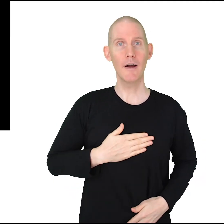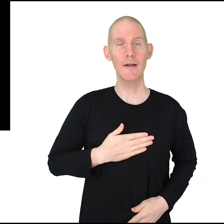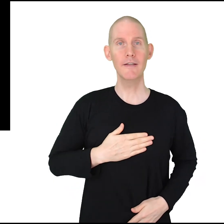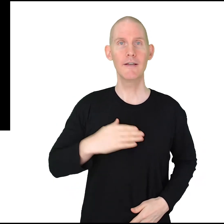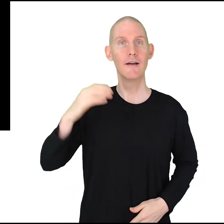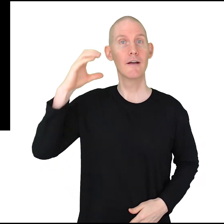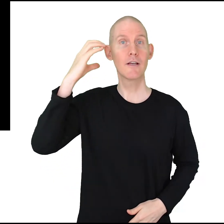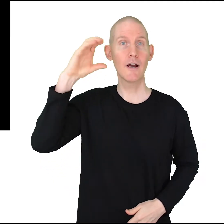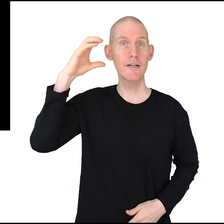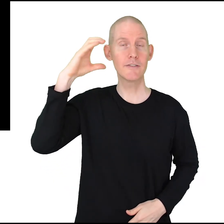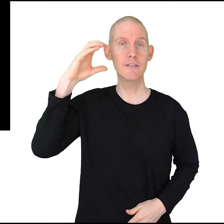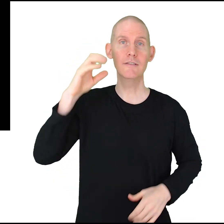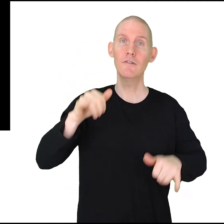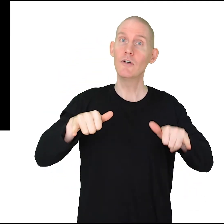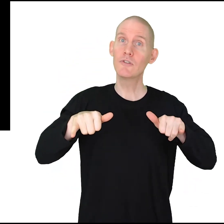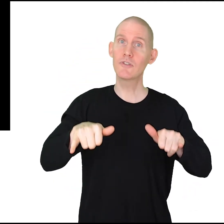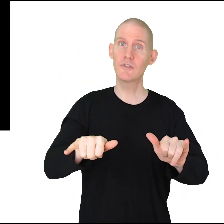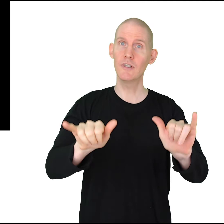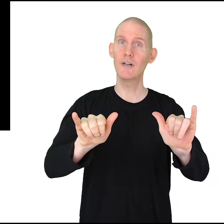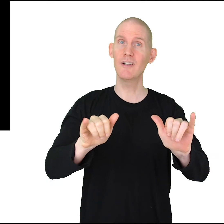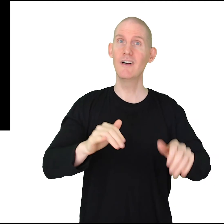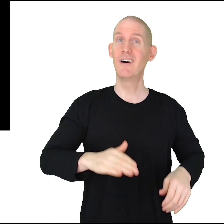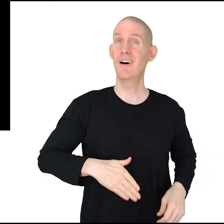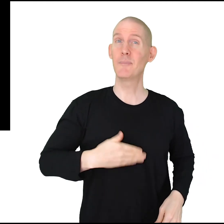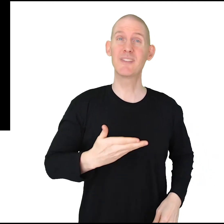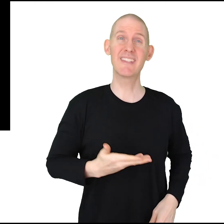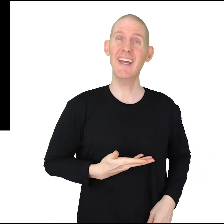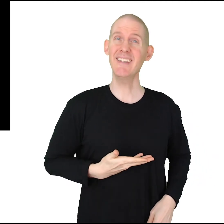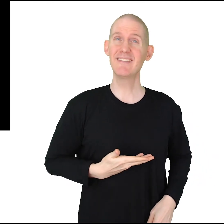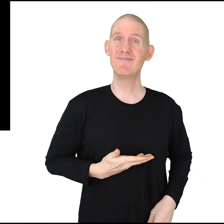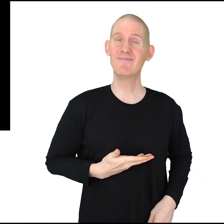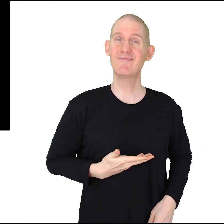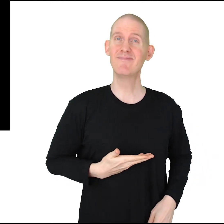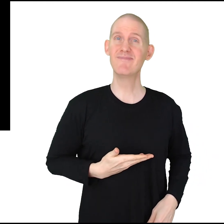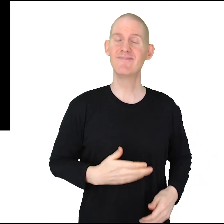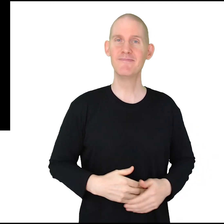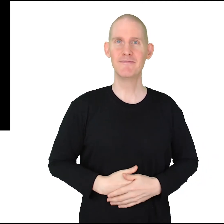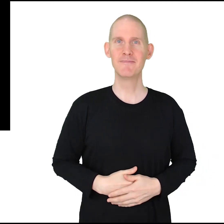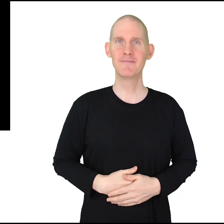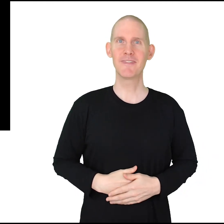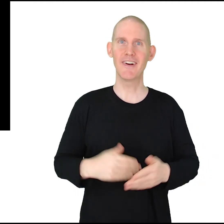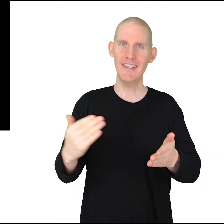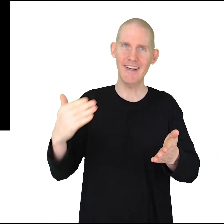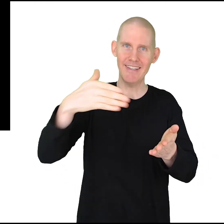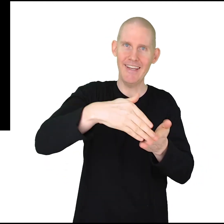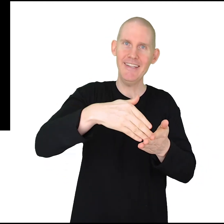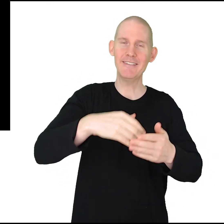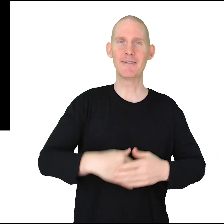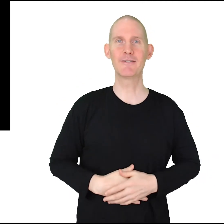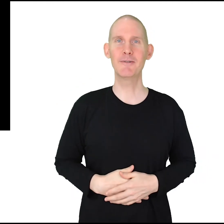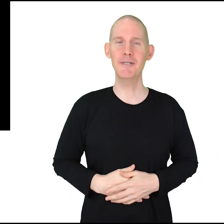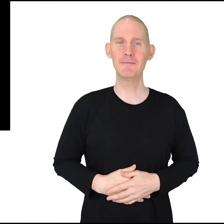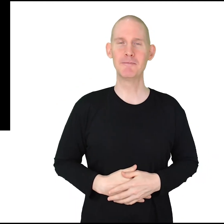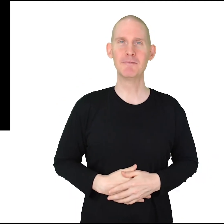My cousin still upset? All right, again, let's do it.